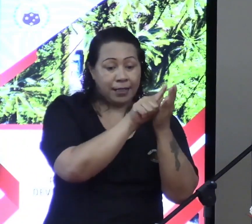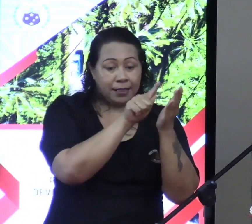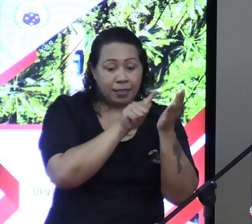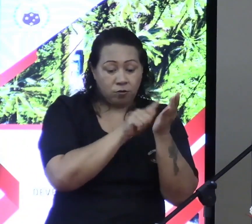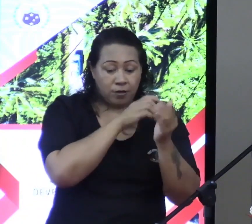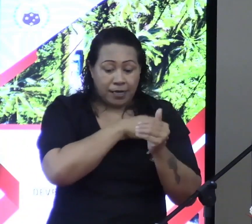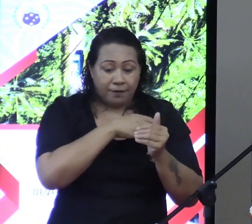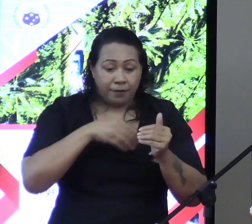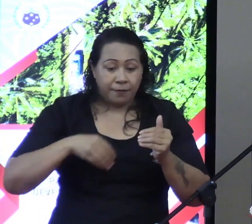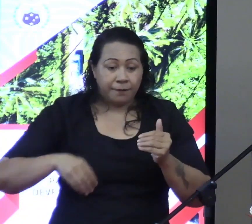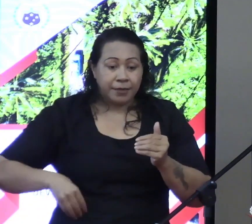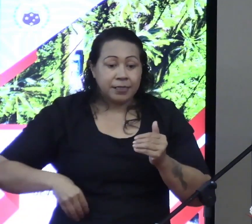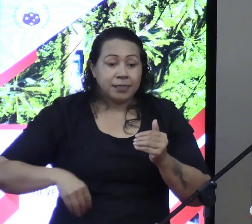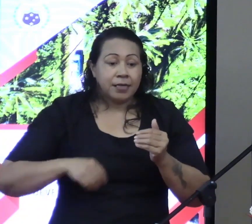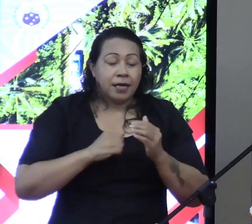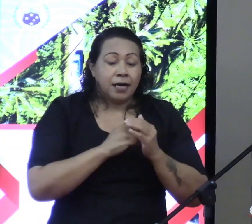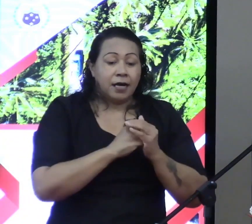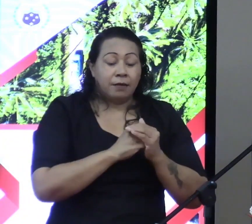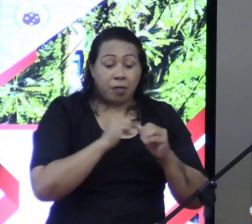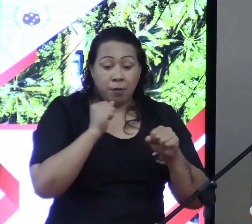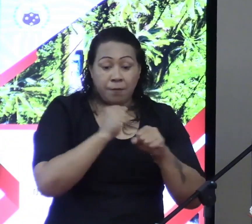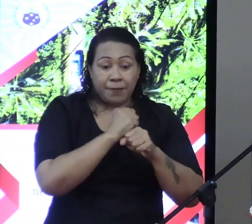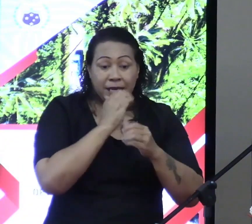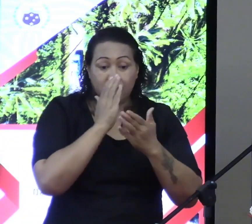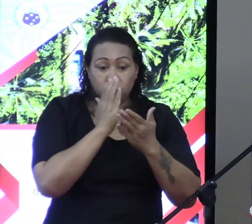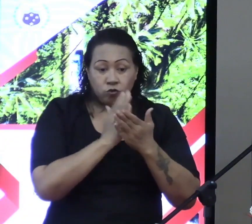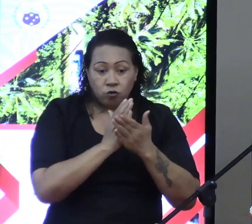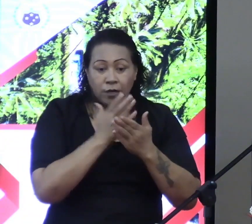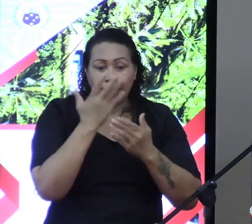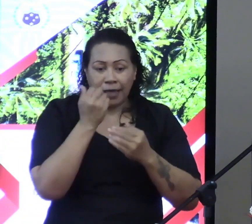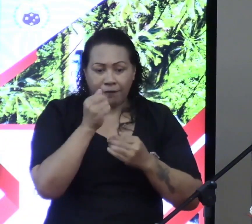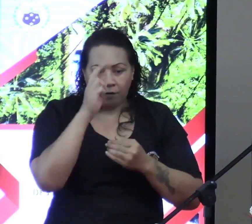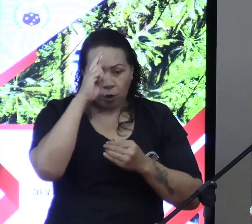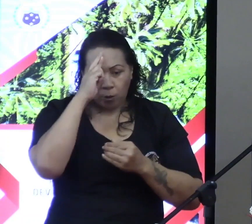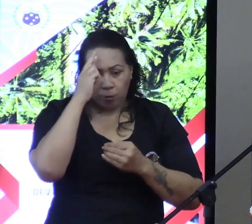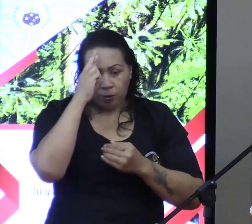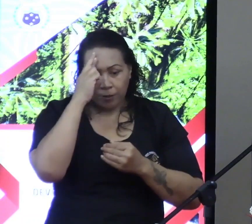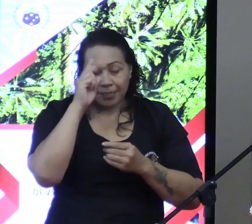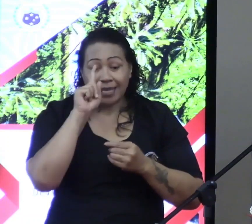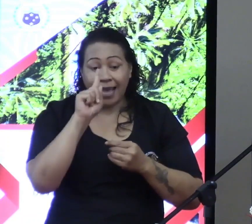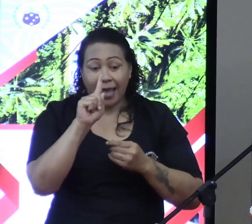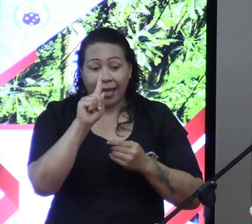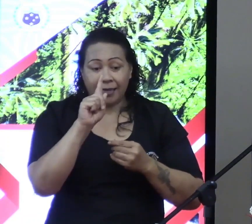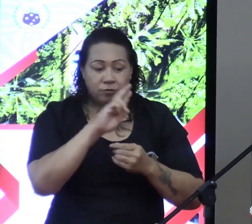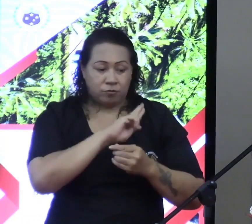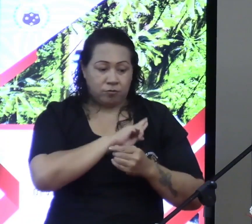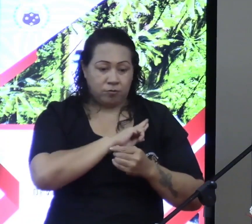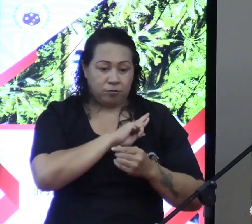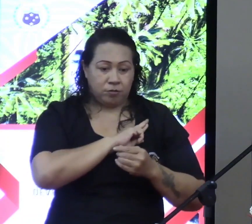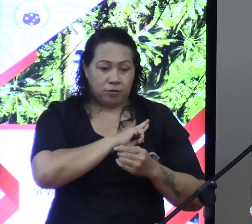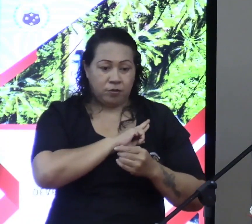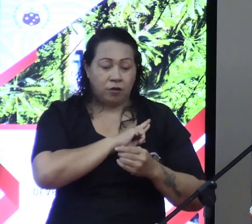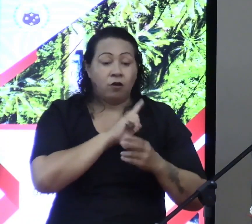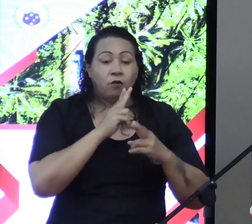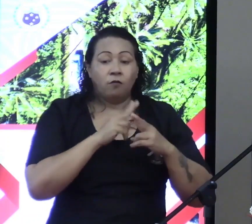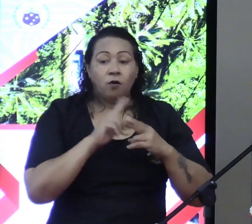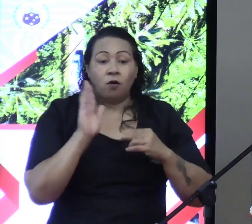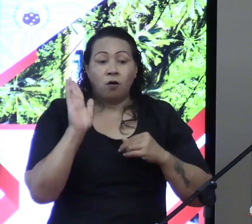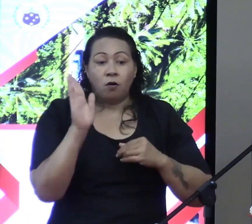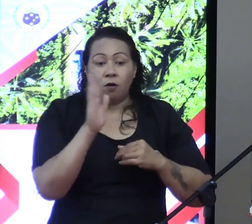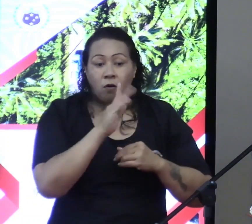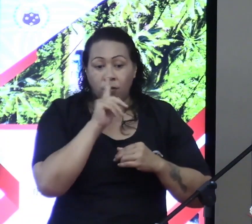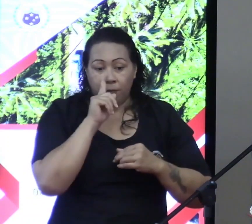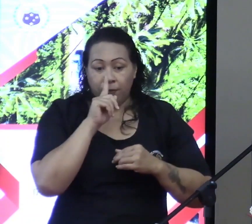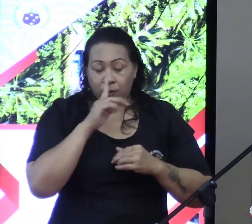institutions, ensuring that they are fit for purpose and accountable to all those who live in